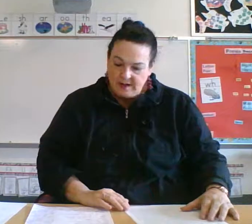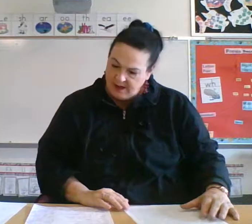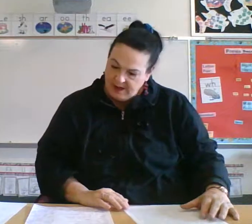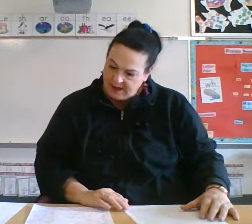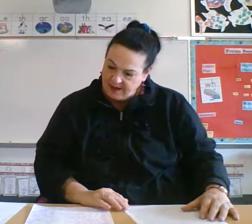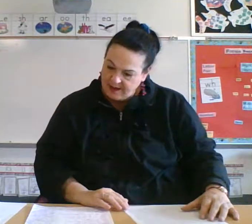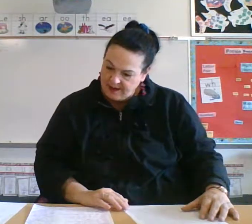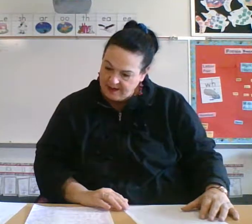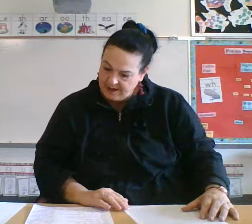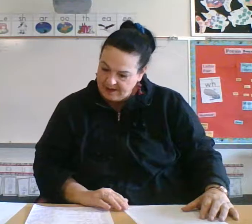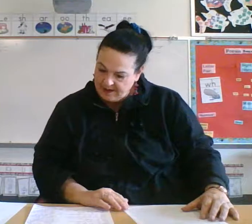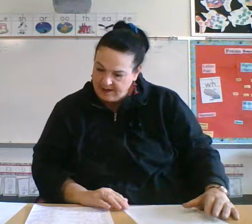Huh.